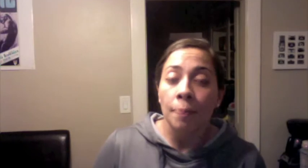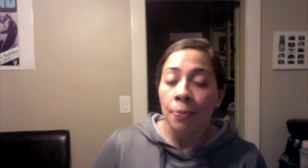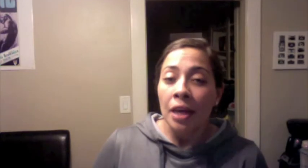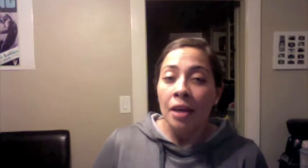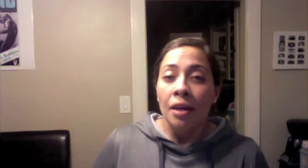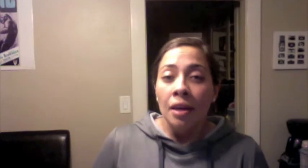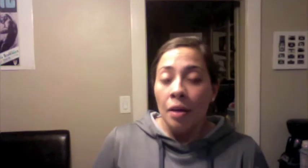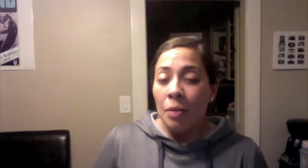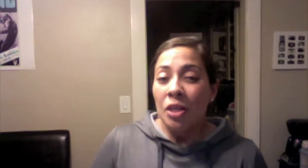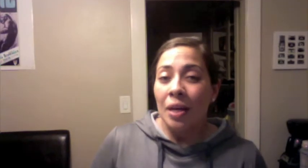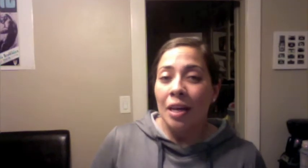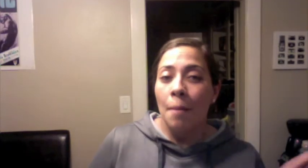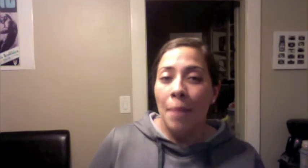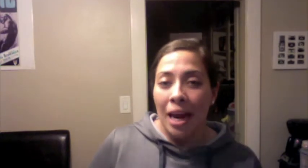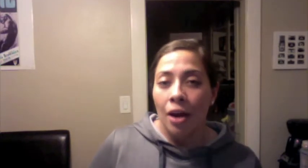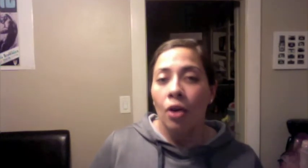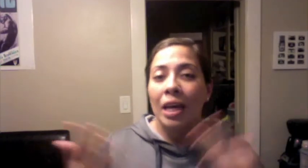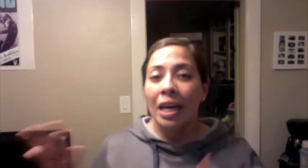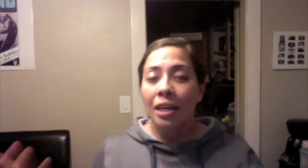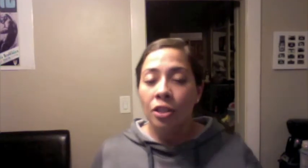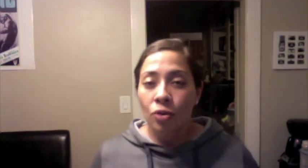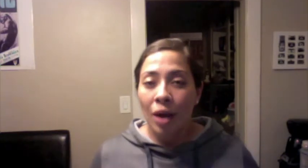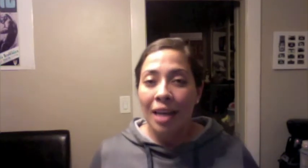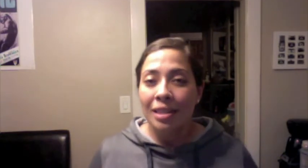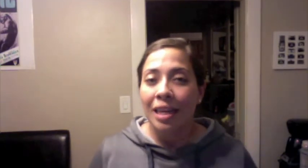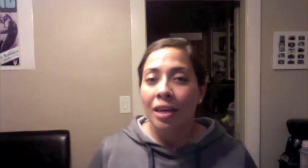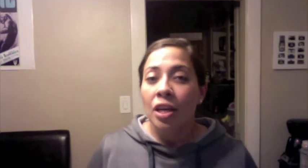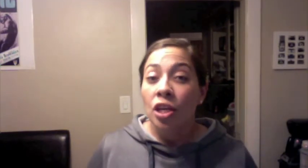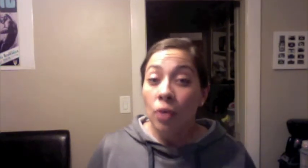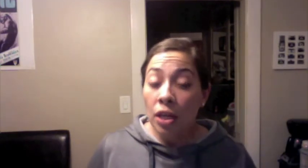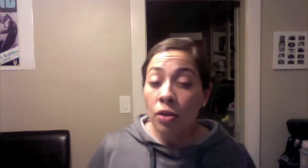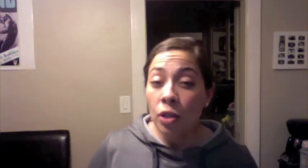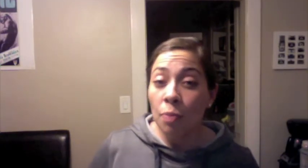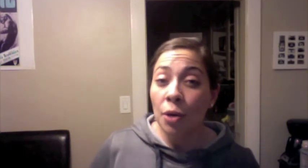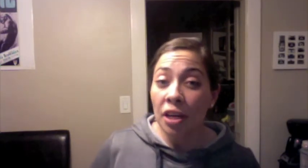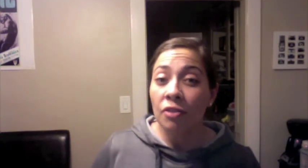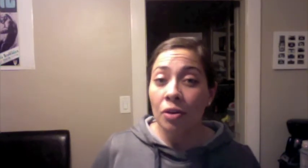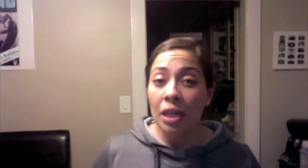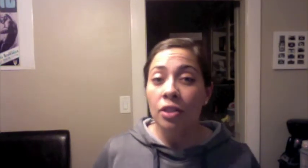be doing comparing and contrasting. You can use the book if you need to.